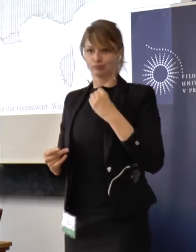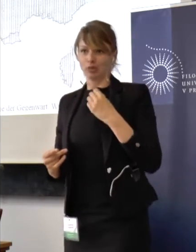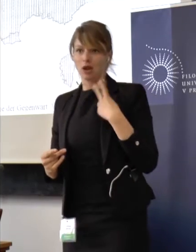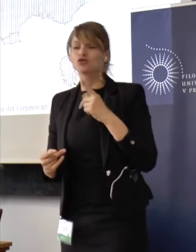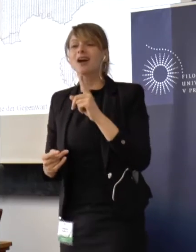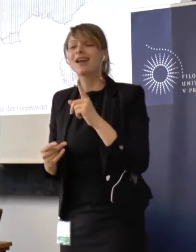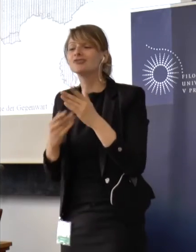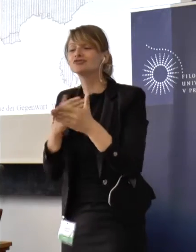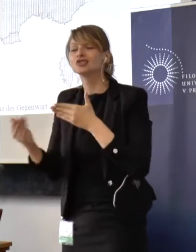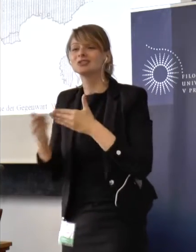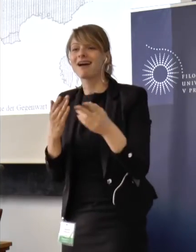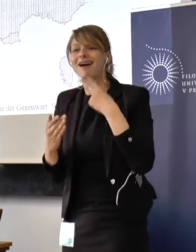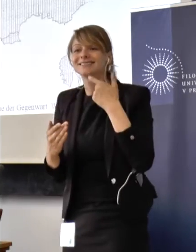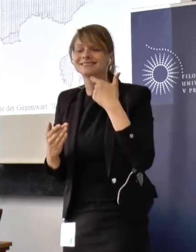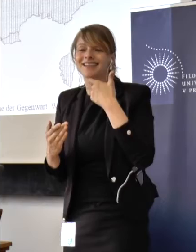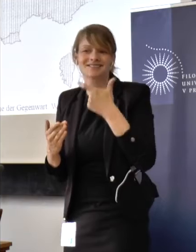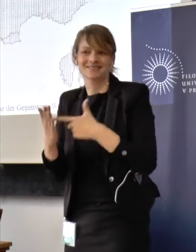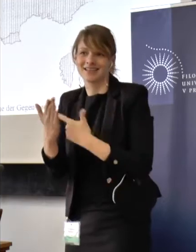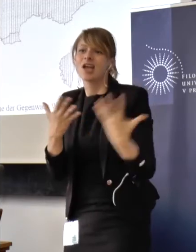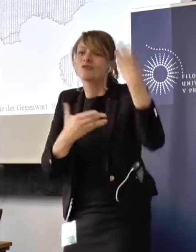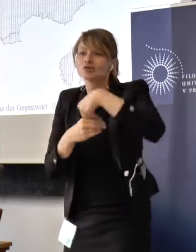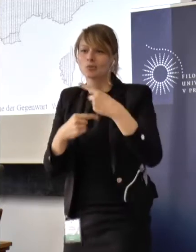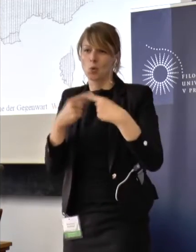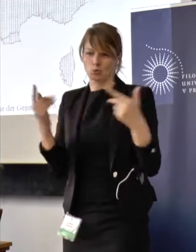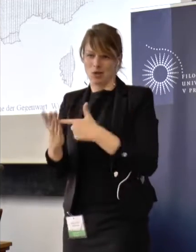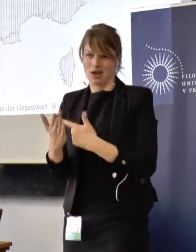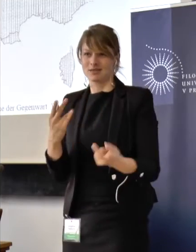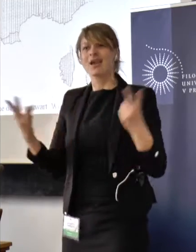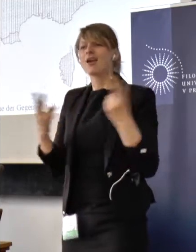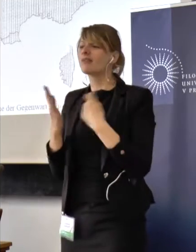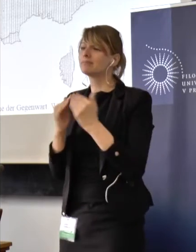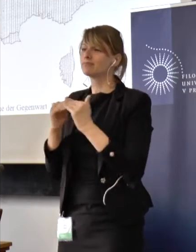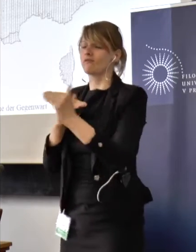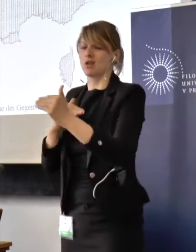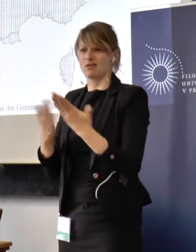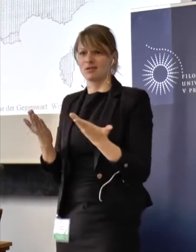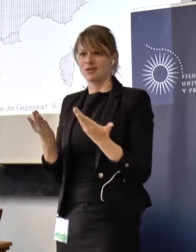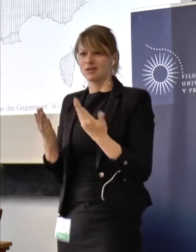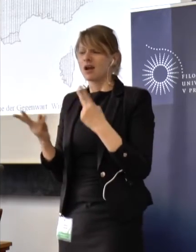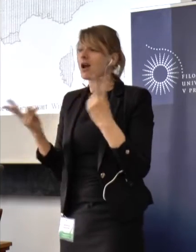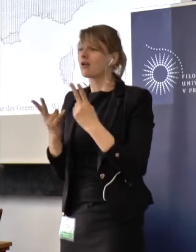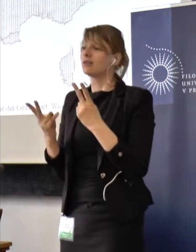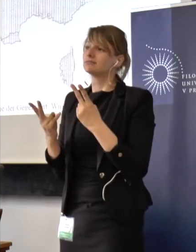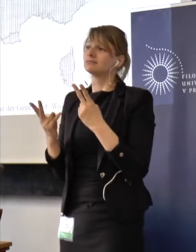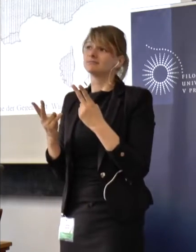Orange Line or Listen or something like this. They have no England or America in their title anymore. Okay. However, so